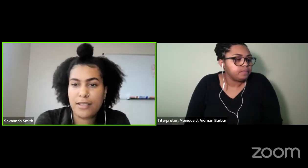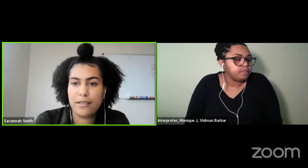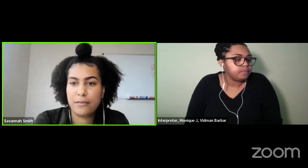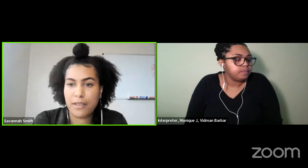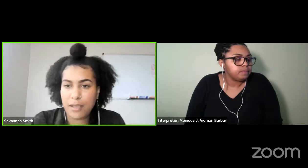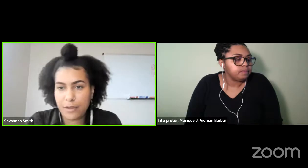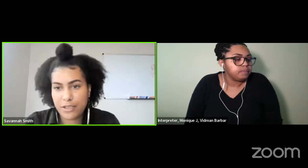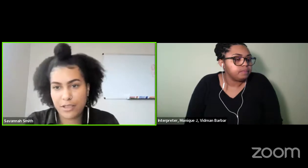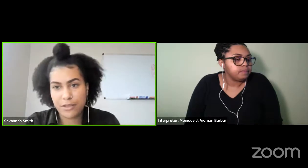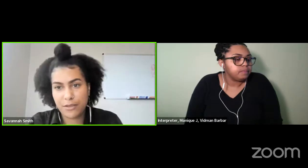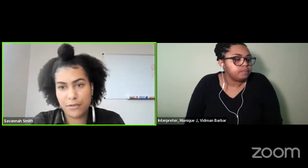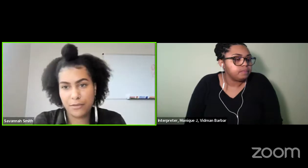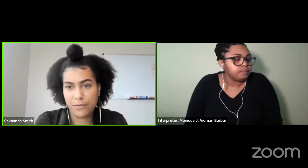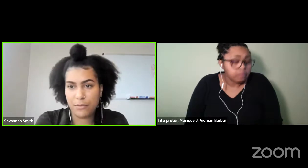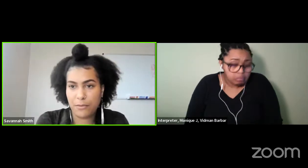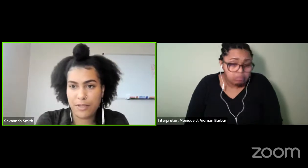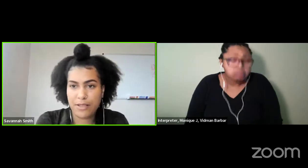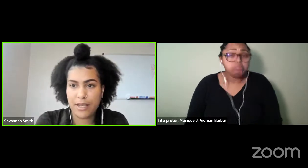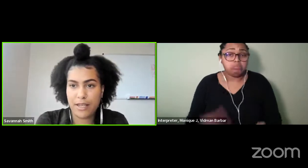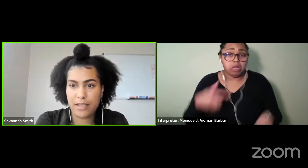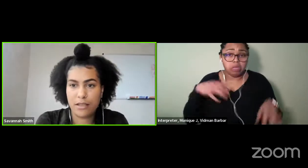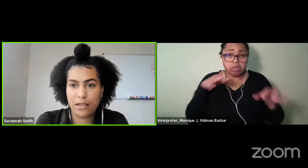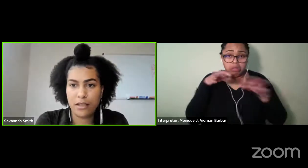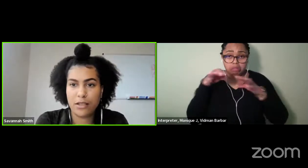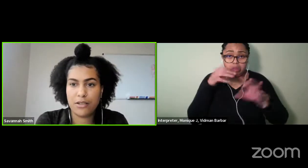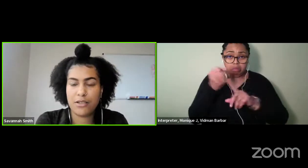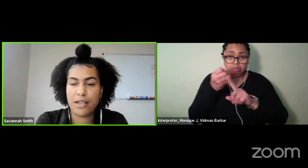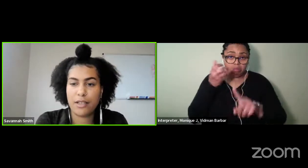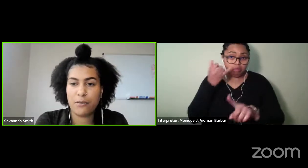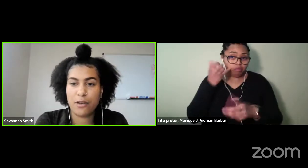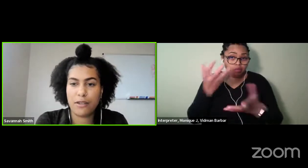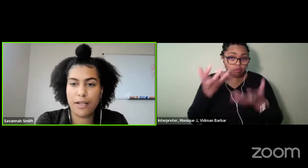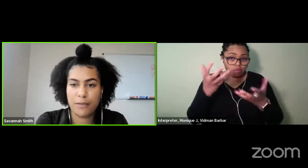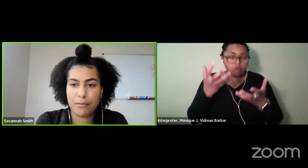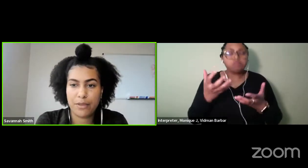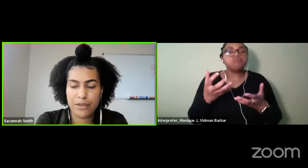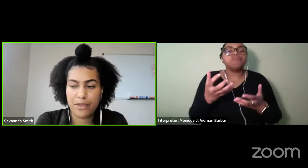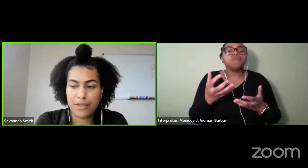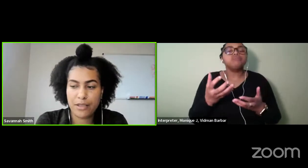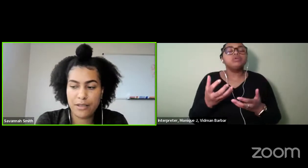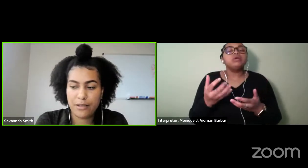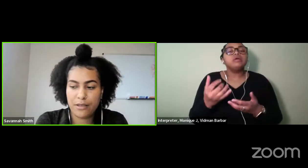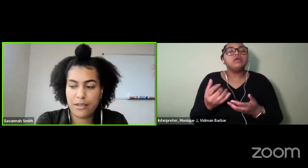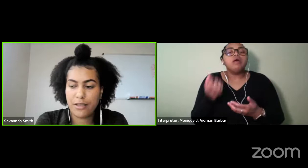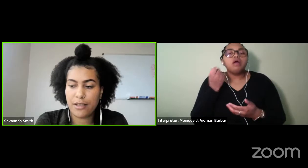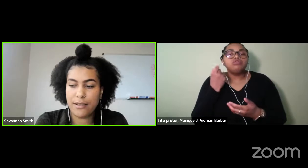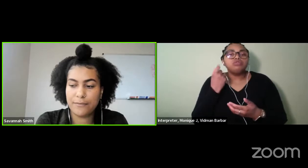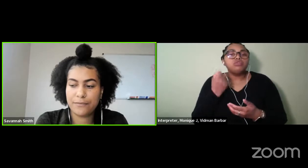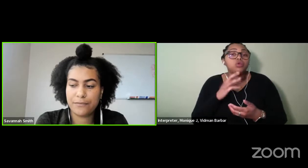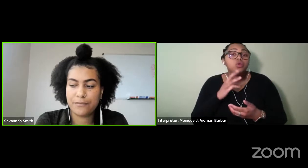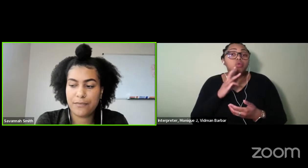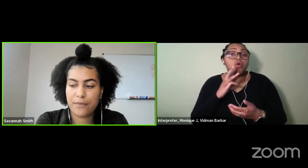And I could add some elaboration too for when we say understanding water having personhood.